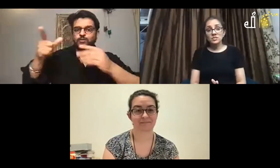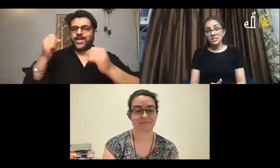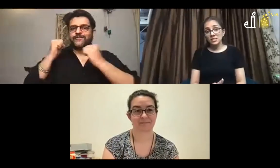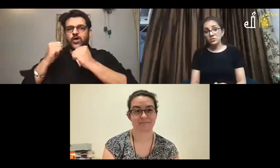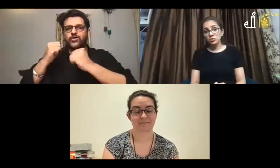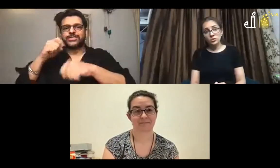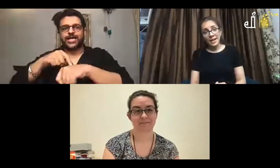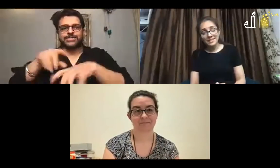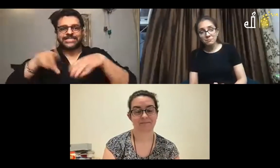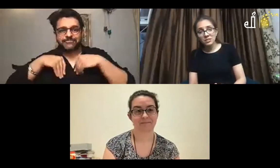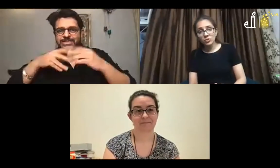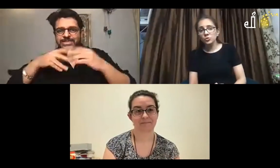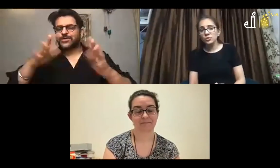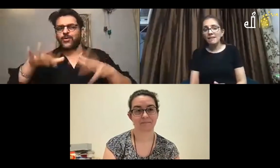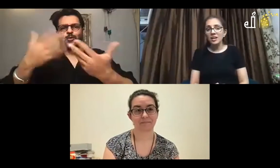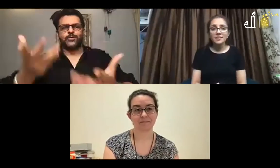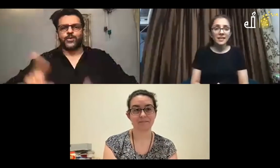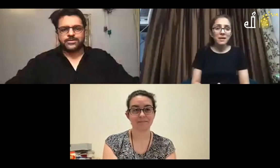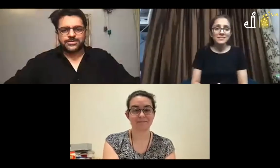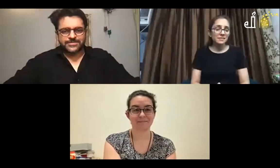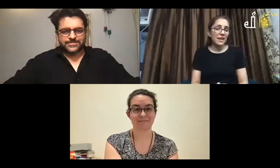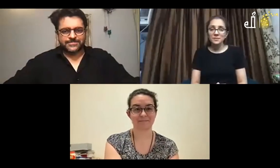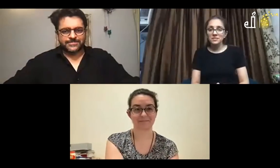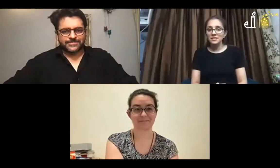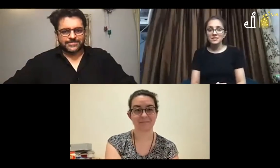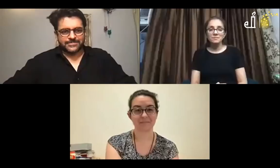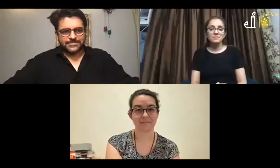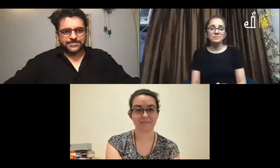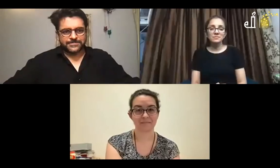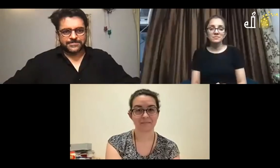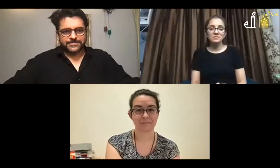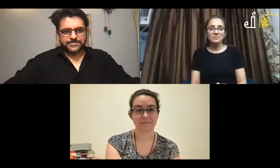language is the key. So do they accept it or do they have a hard time accepting it?